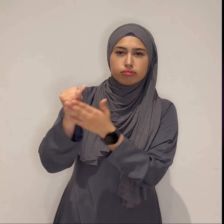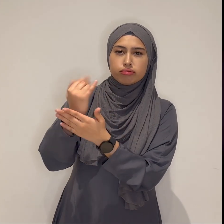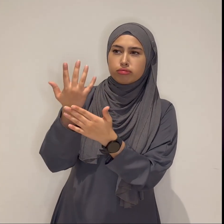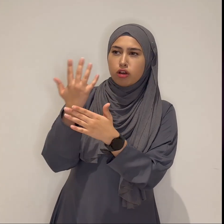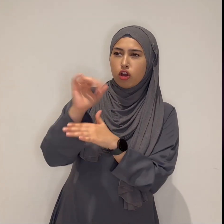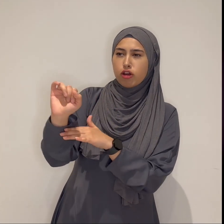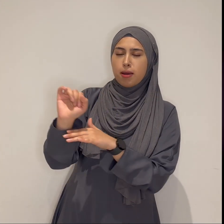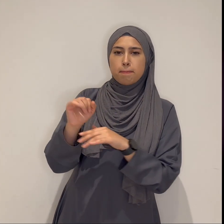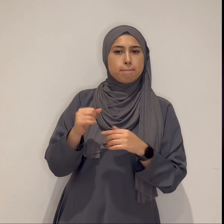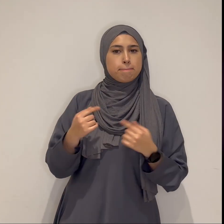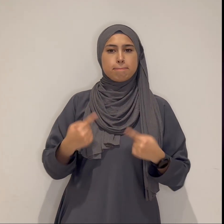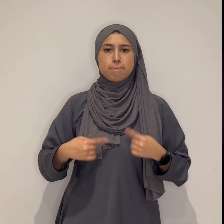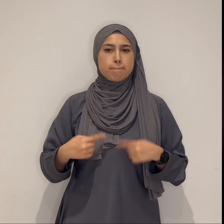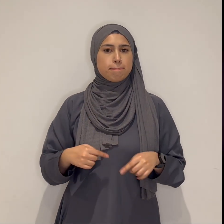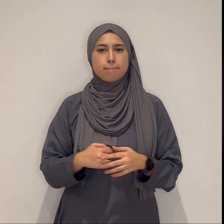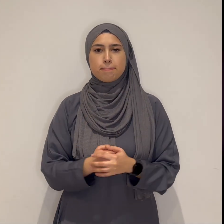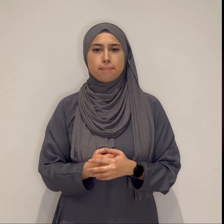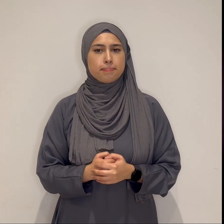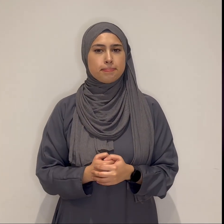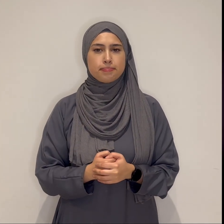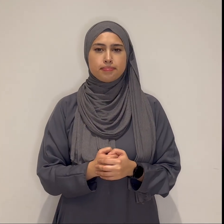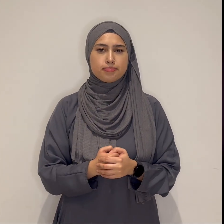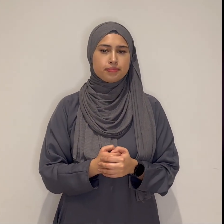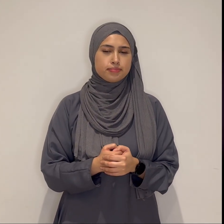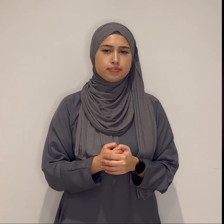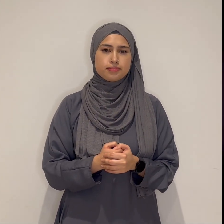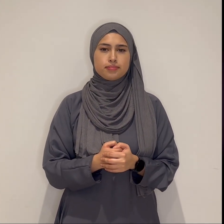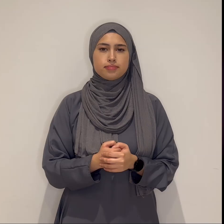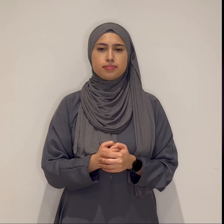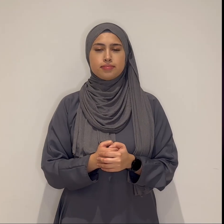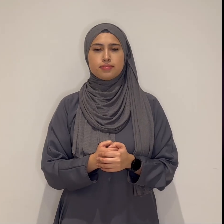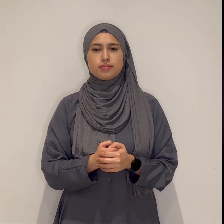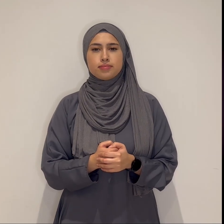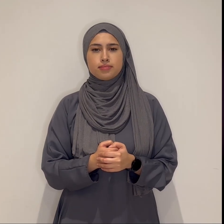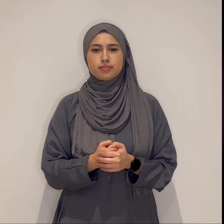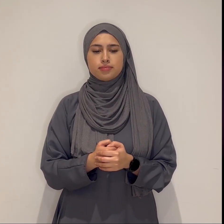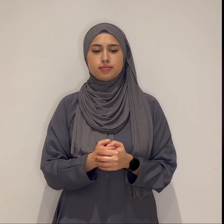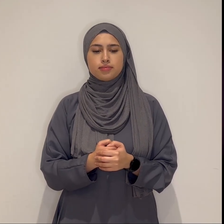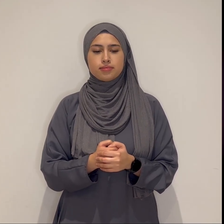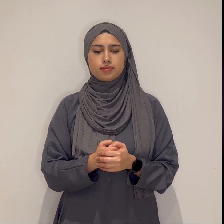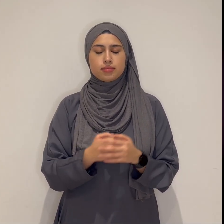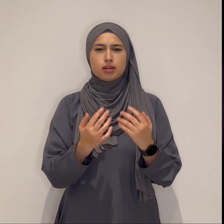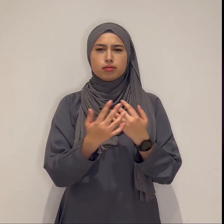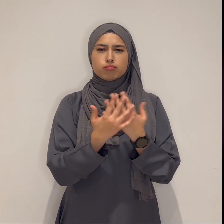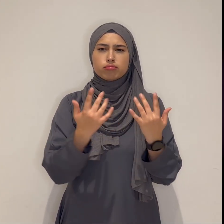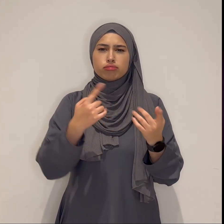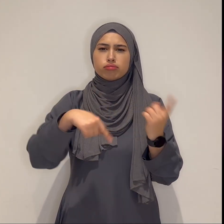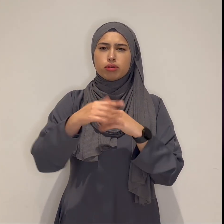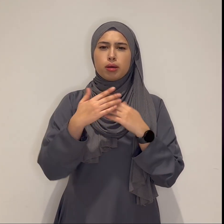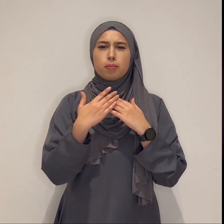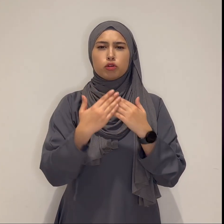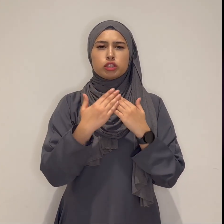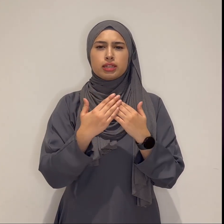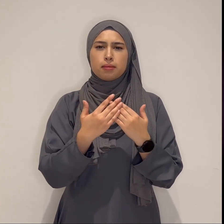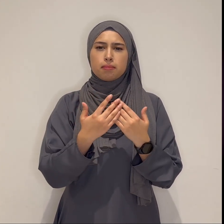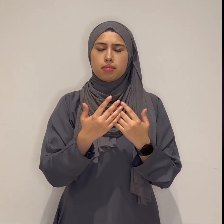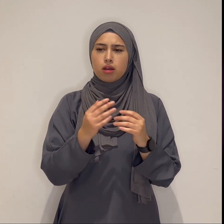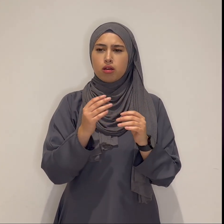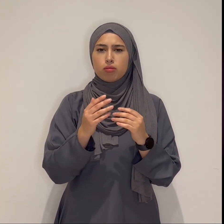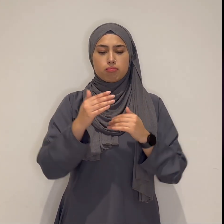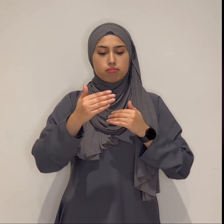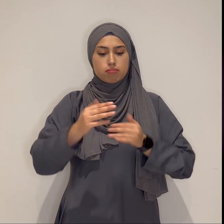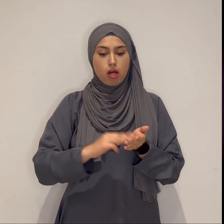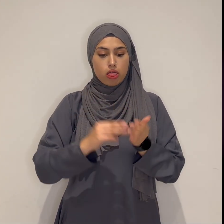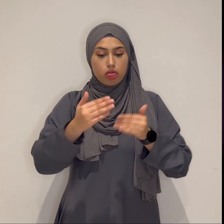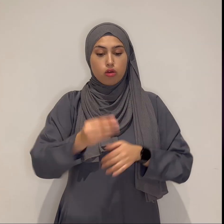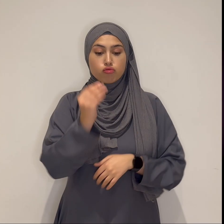look at anything which is disobeying to Allah subhanahu wa ta'ala. To not look at anything haram. Like a sawm al-udhun.